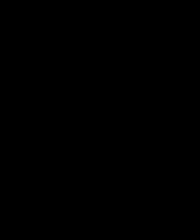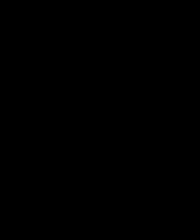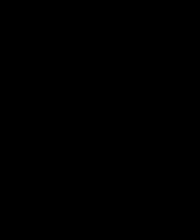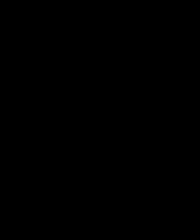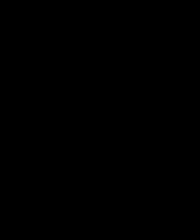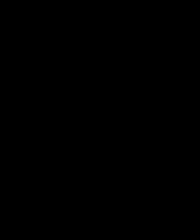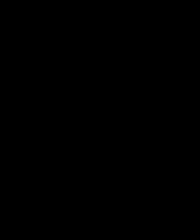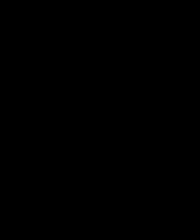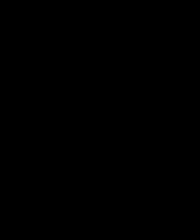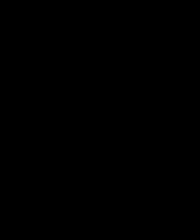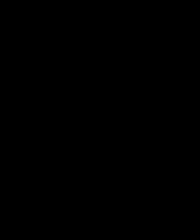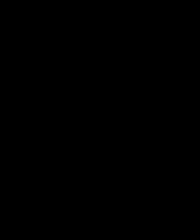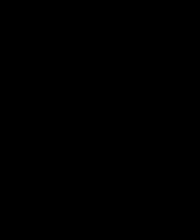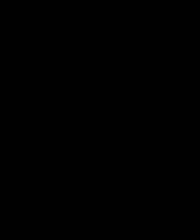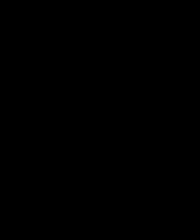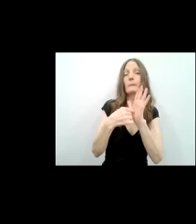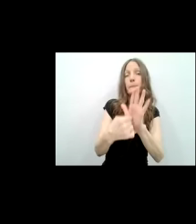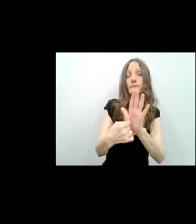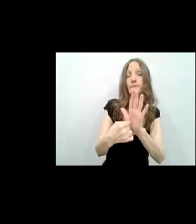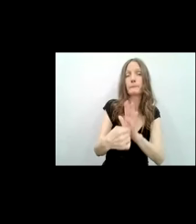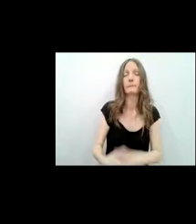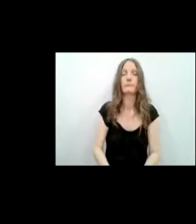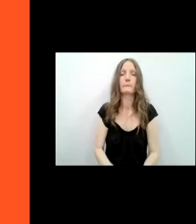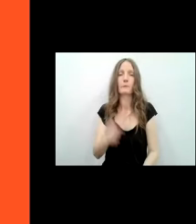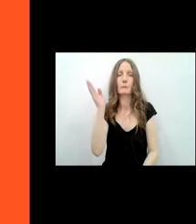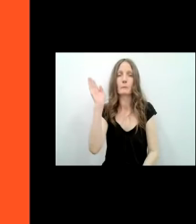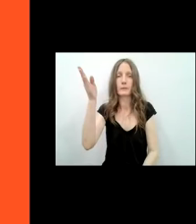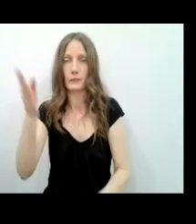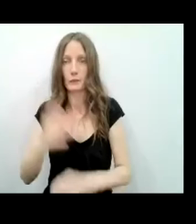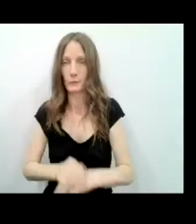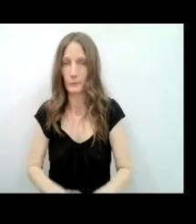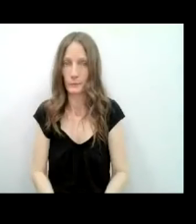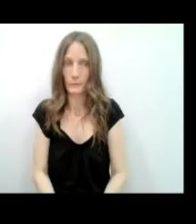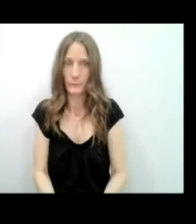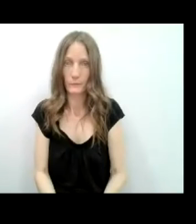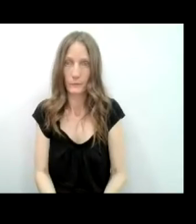just going to share my screen. So got a little presentation here for everyone.